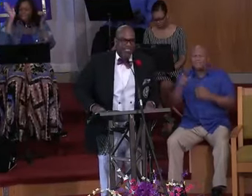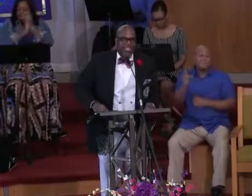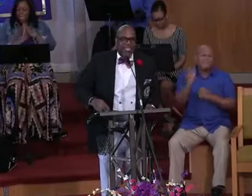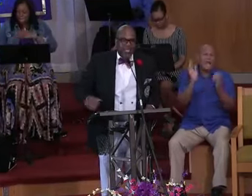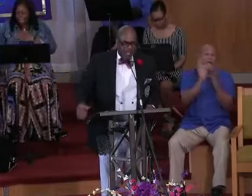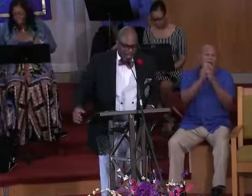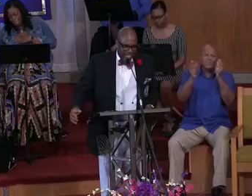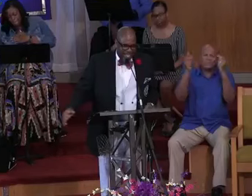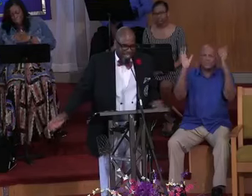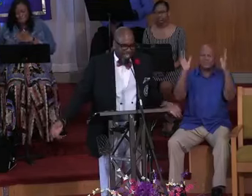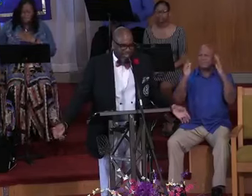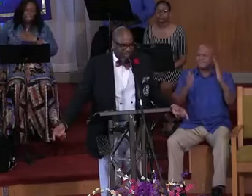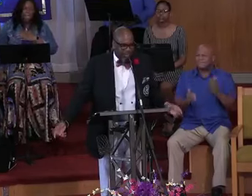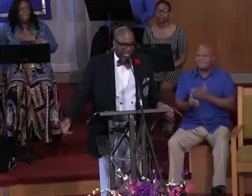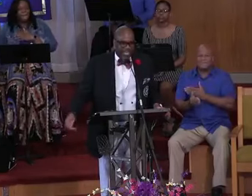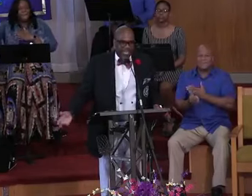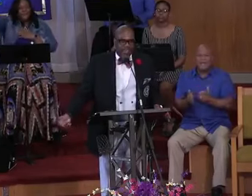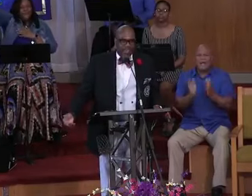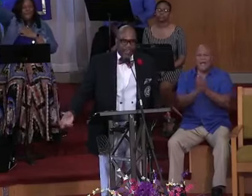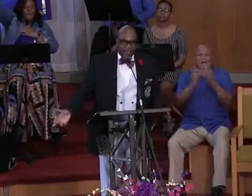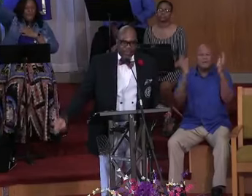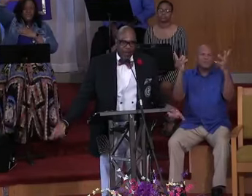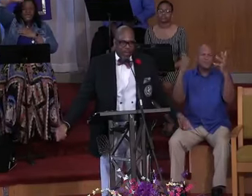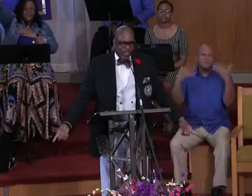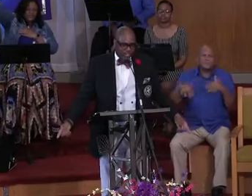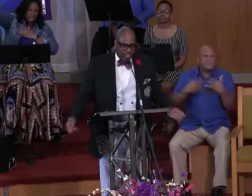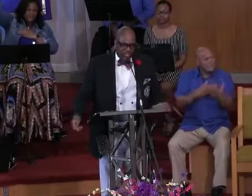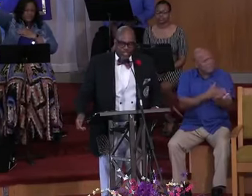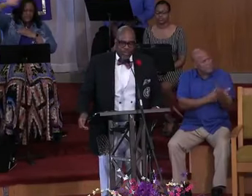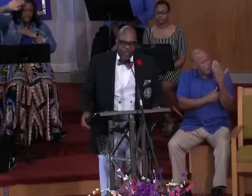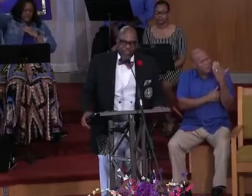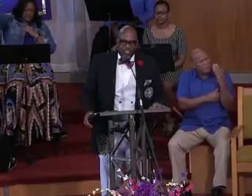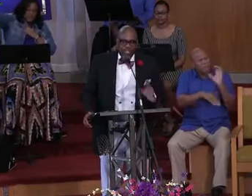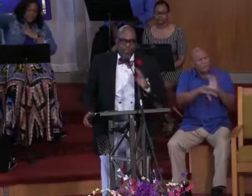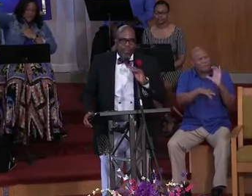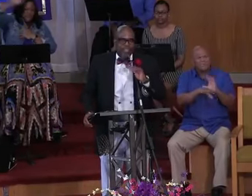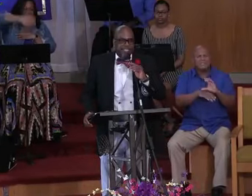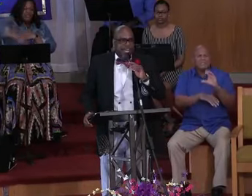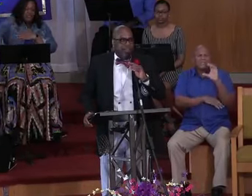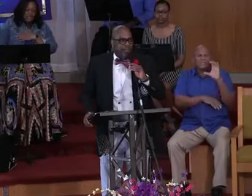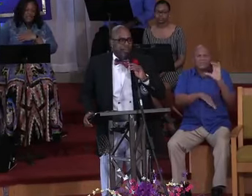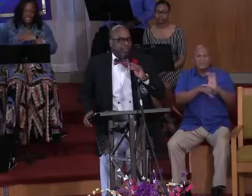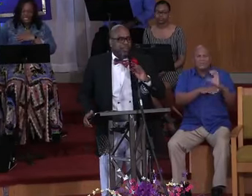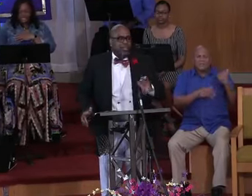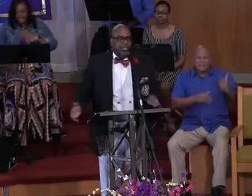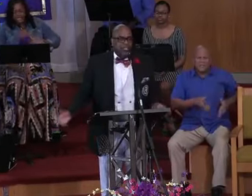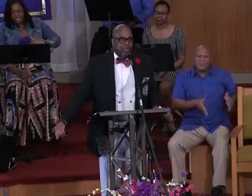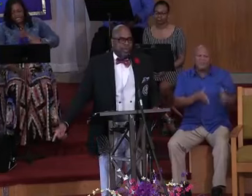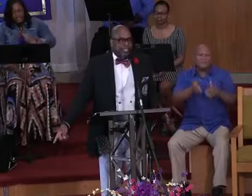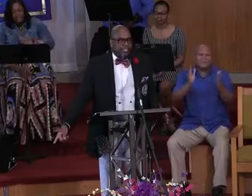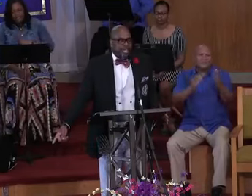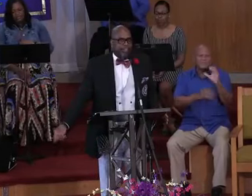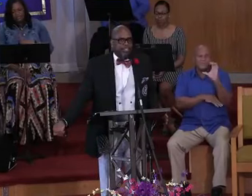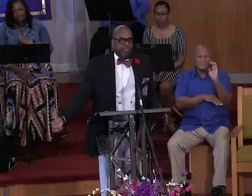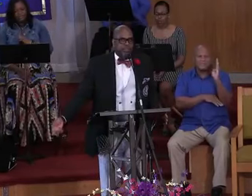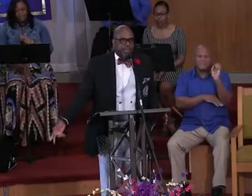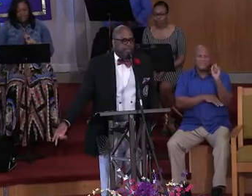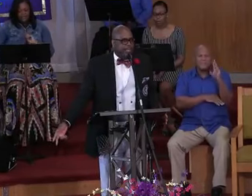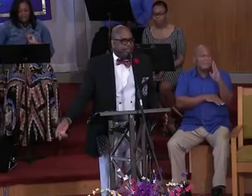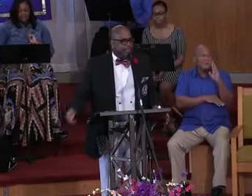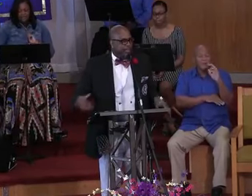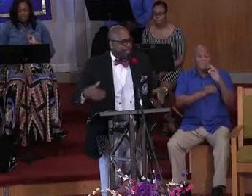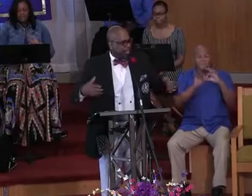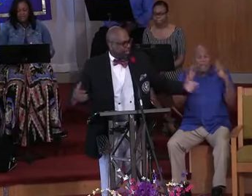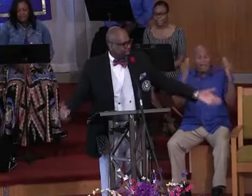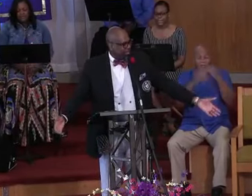Hallelujah. Hallelujah. Good morning, church. Good morning, church by the side of the road. To our entire church